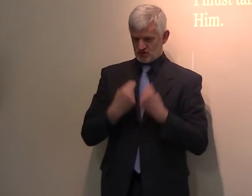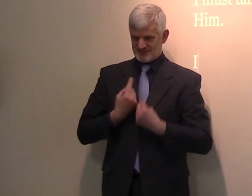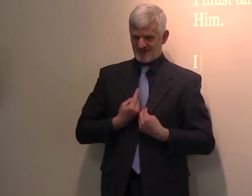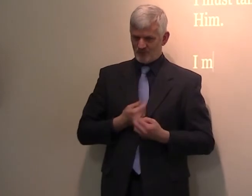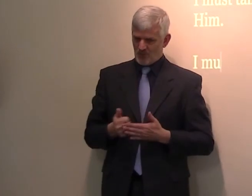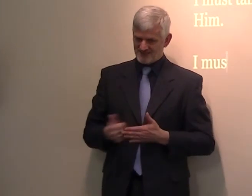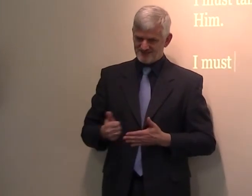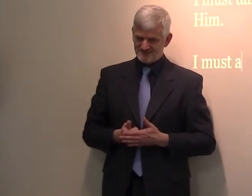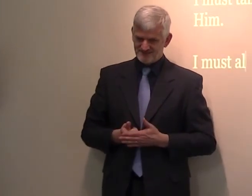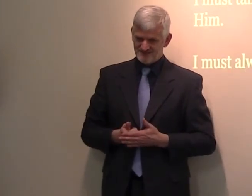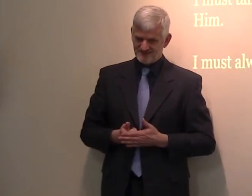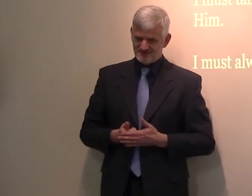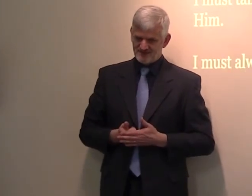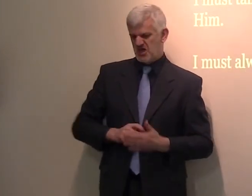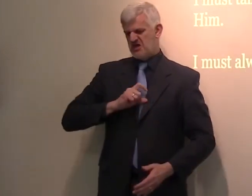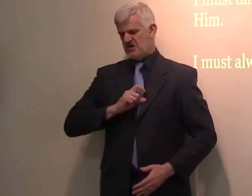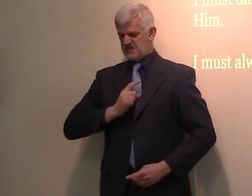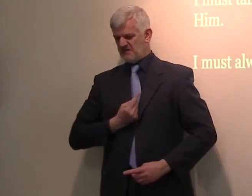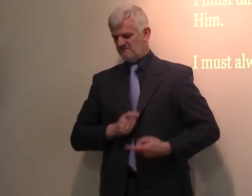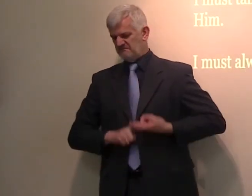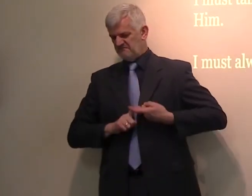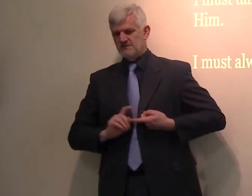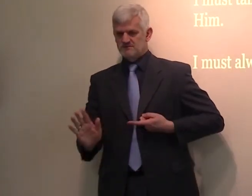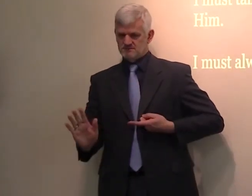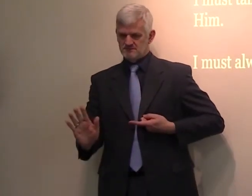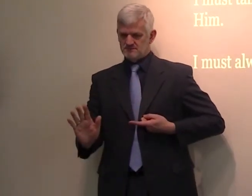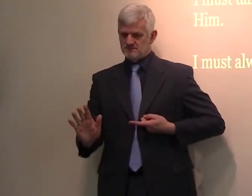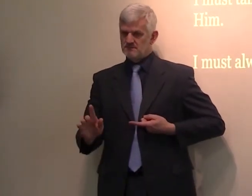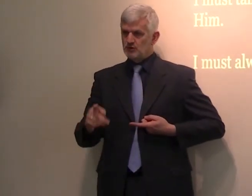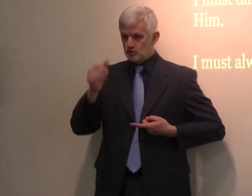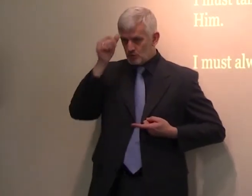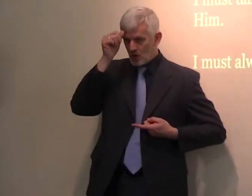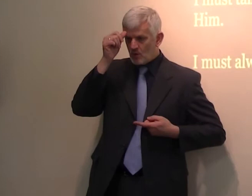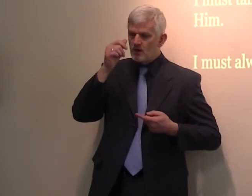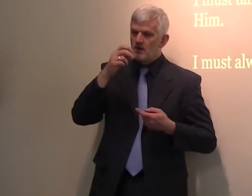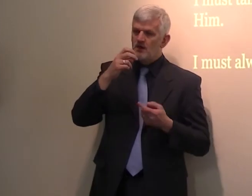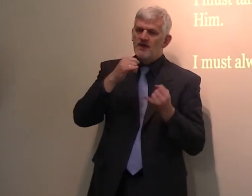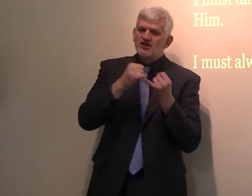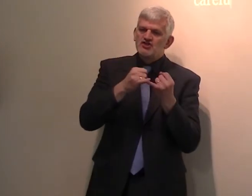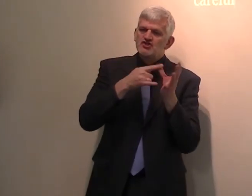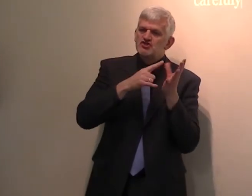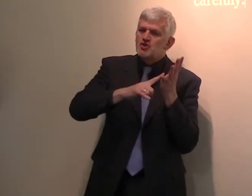to fall into the hands of the enemy? They felt too confident because they were on the top